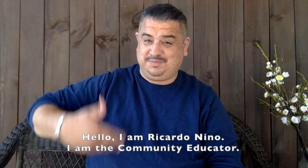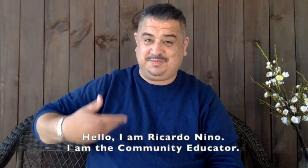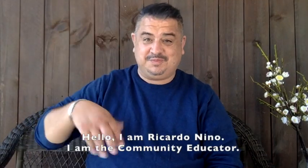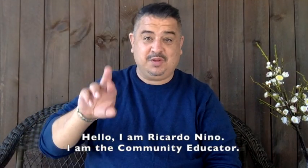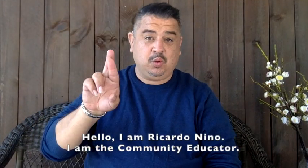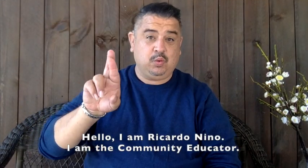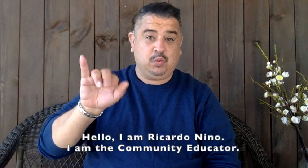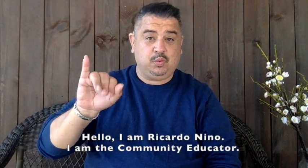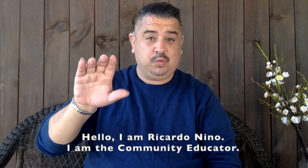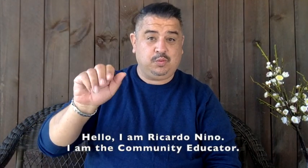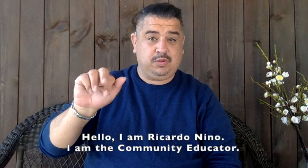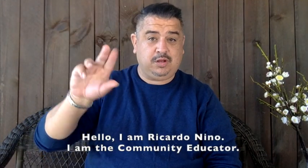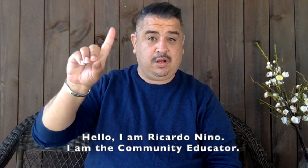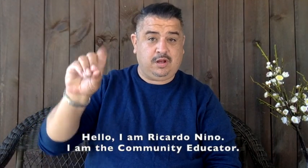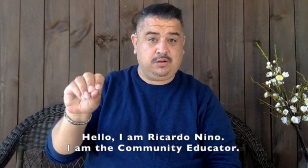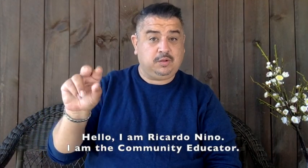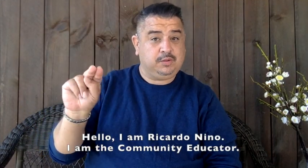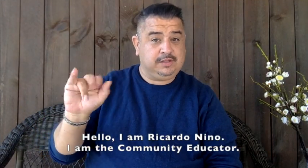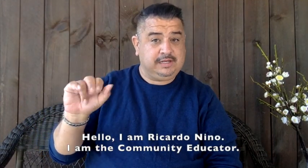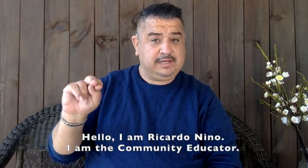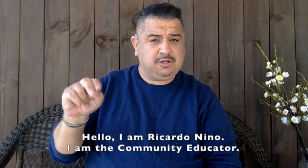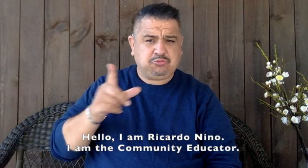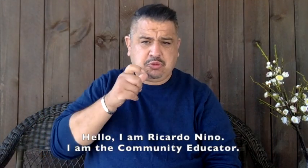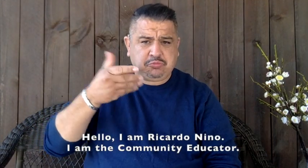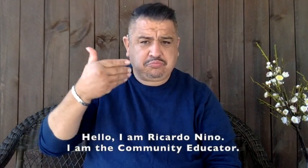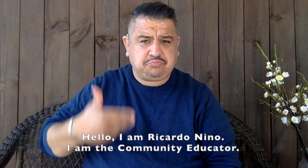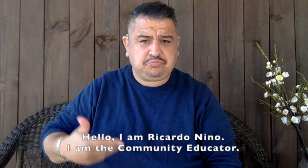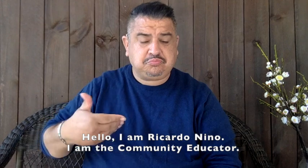Hello, I'm Ricardo Nino, and I am the Community Educator.